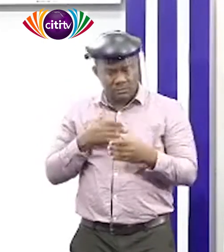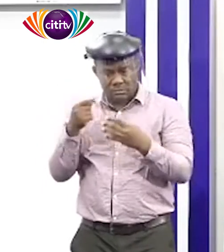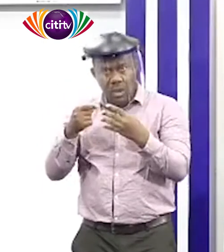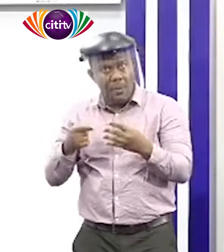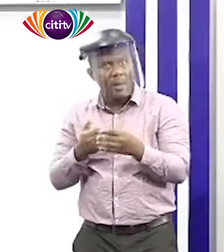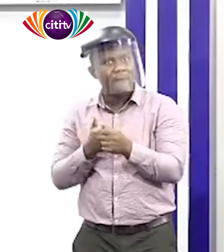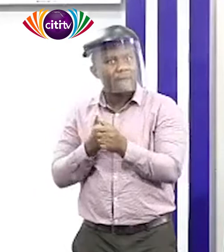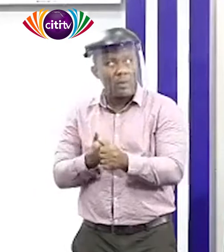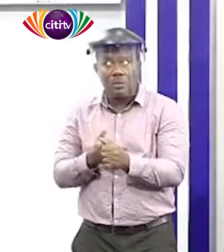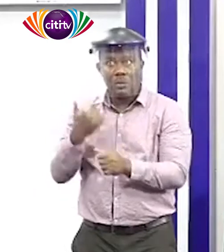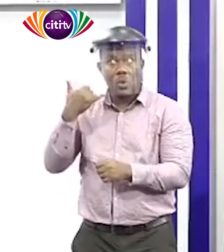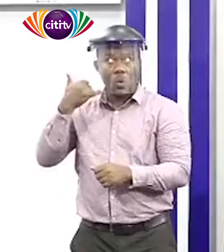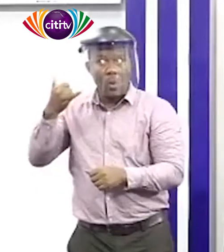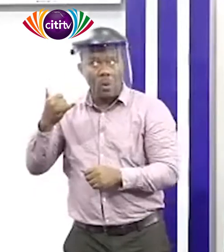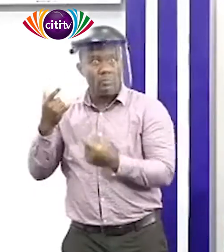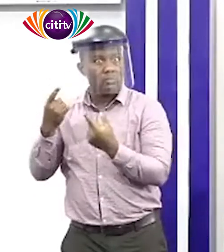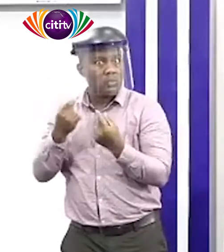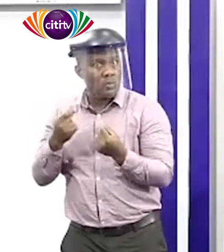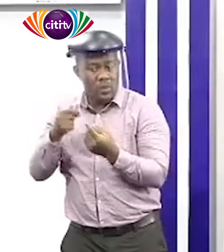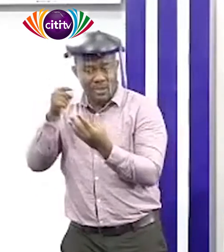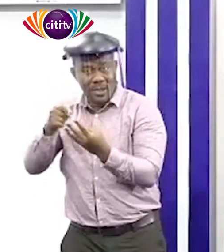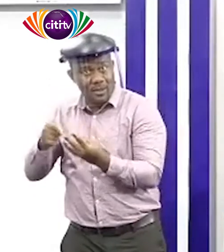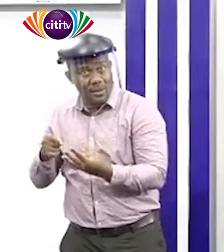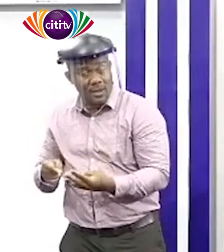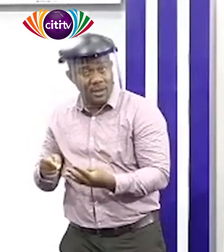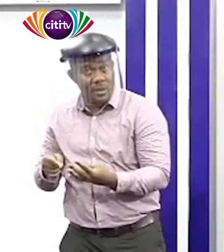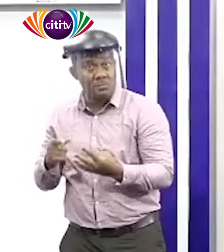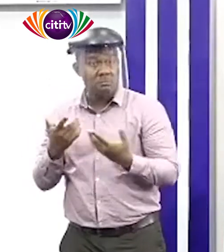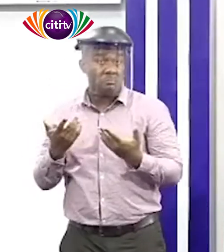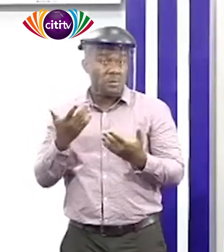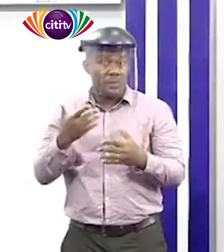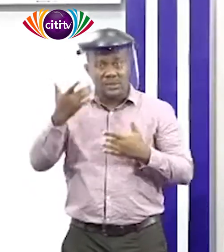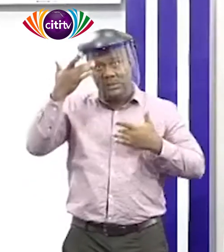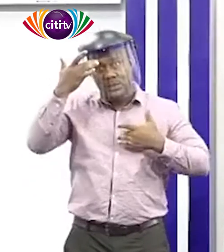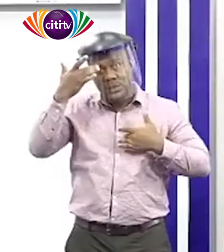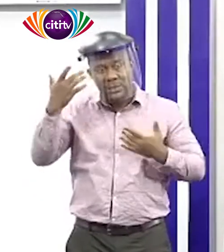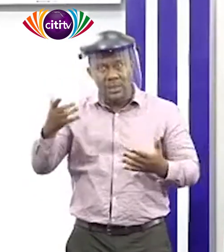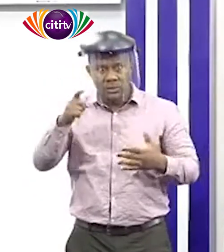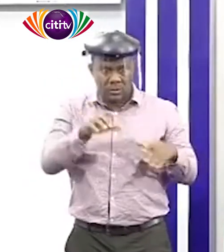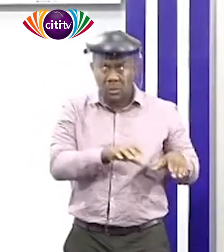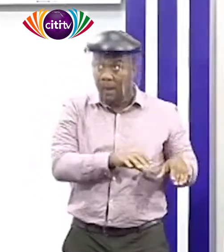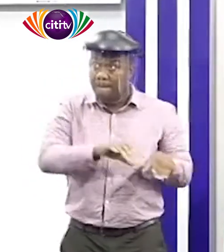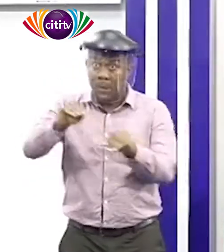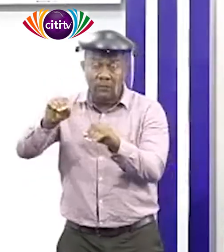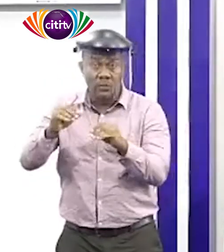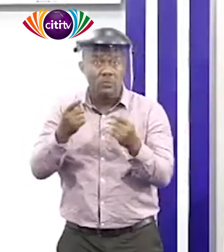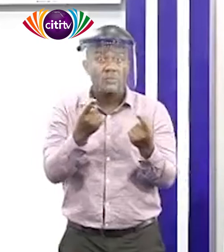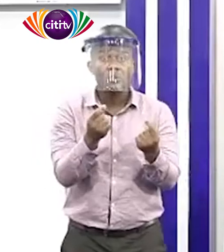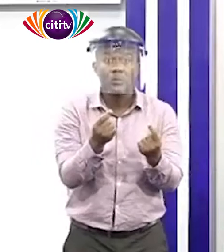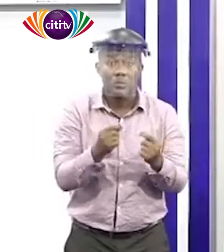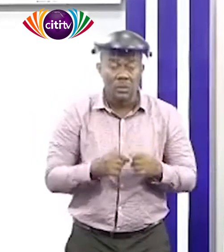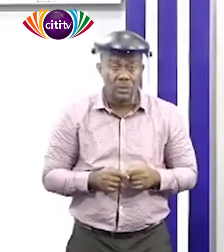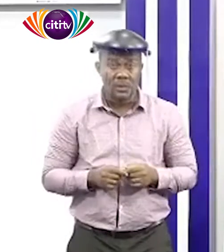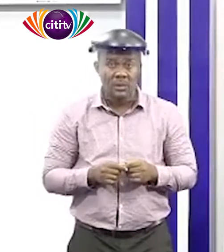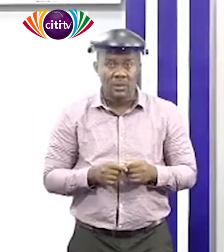of a participant if a participant becomes sick during the event, has to be evacuated.